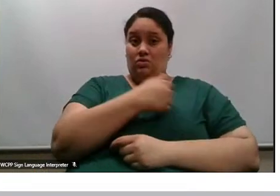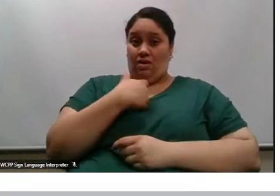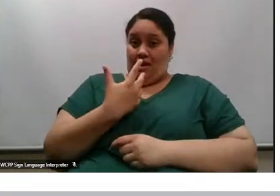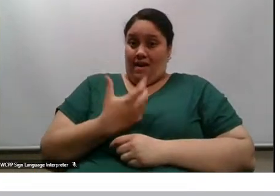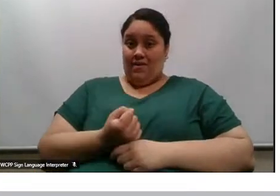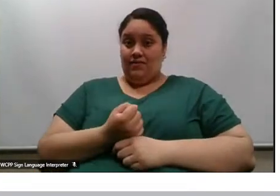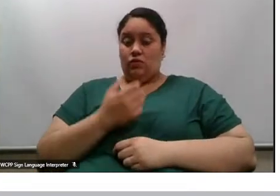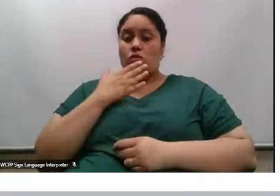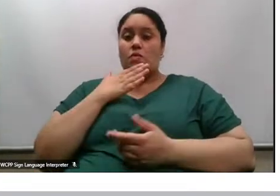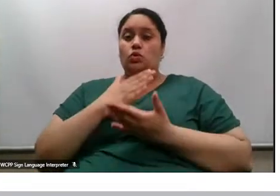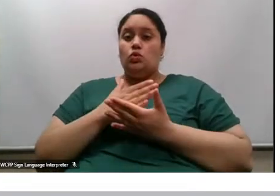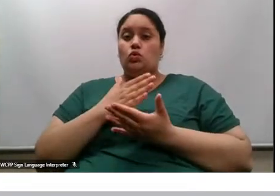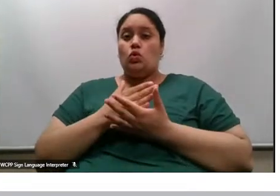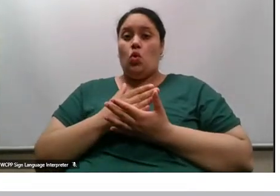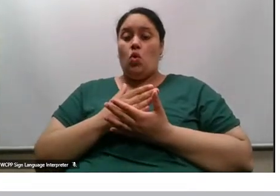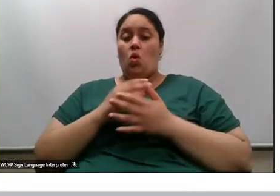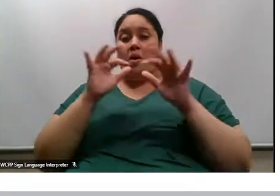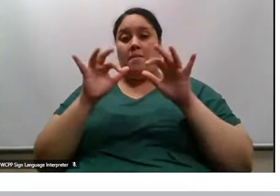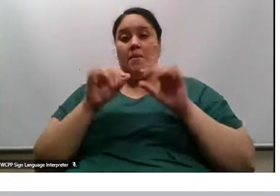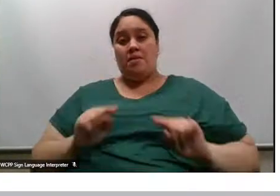ensure the safety of people